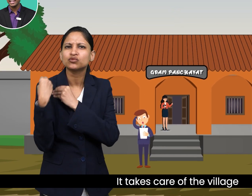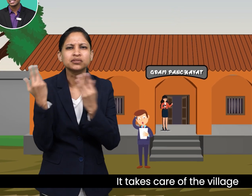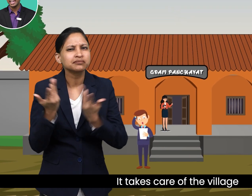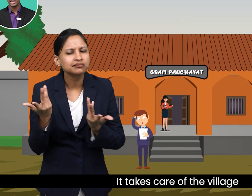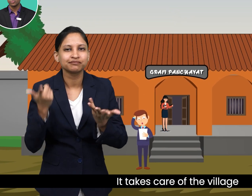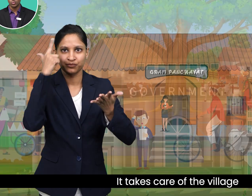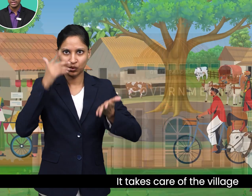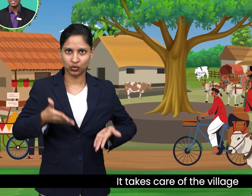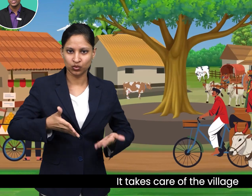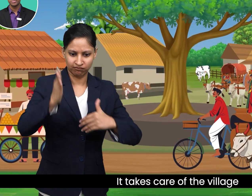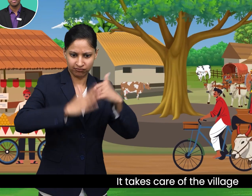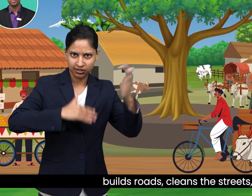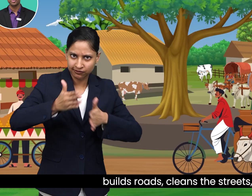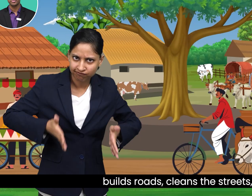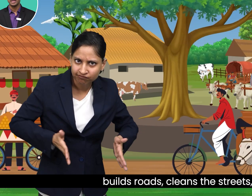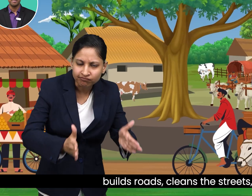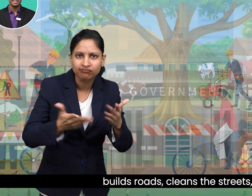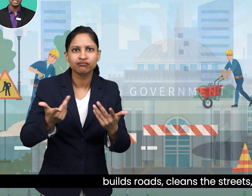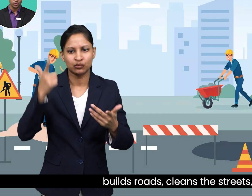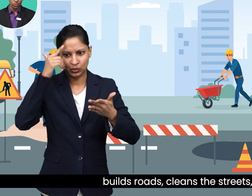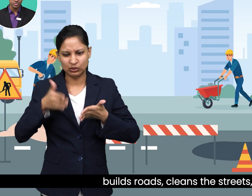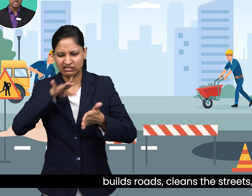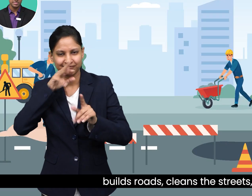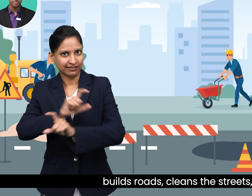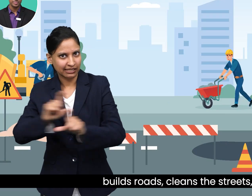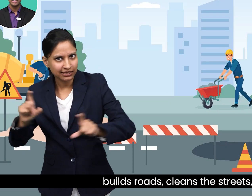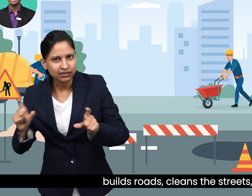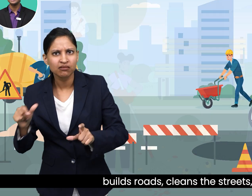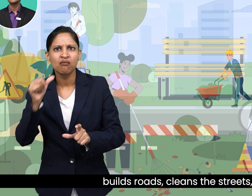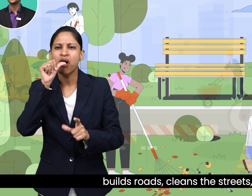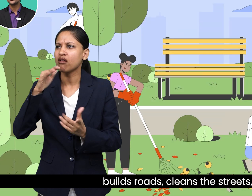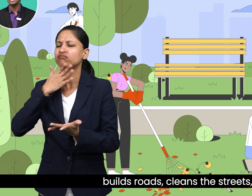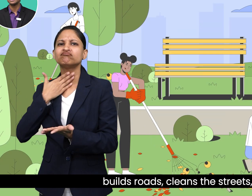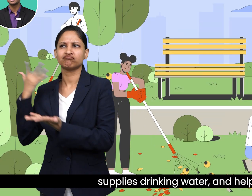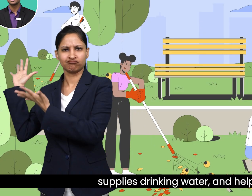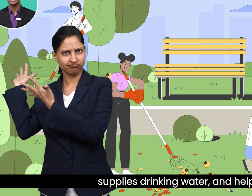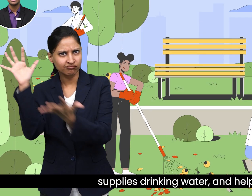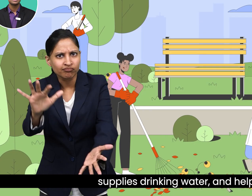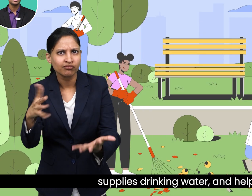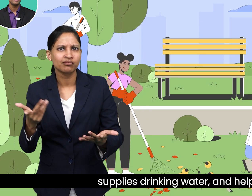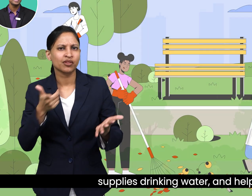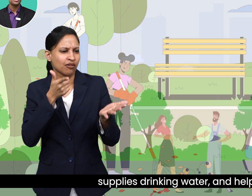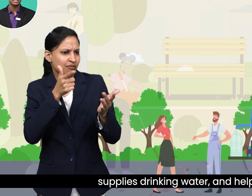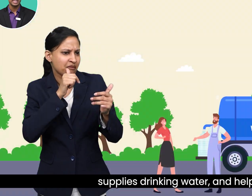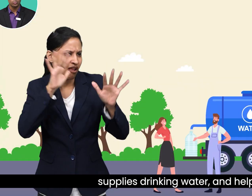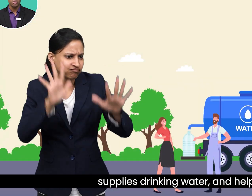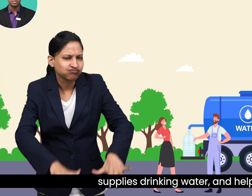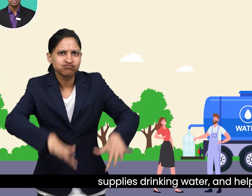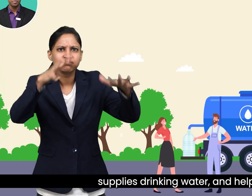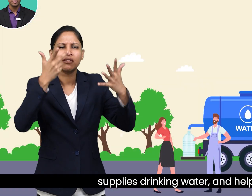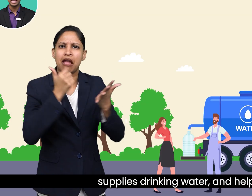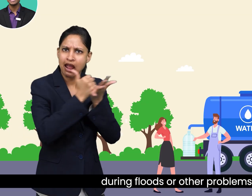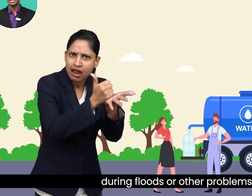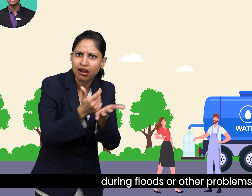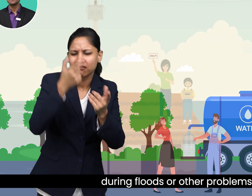It takes care of the village, builds roads, cleans the streets, supplies drinking